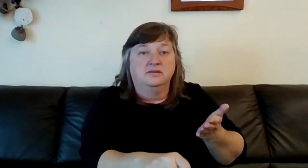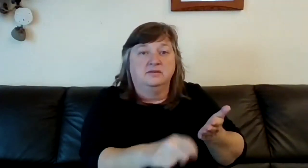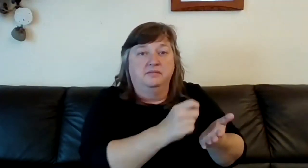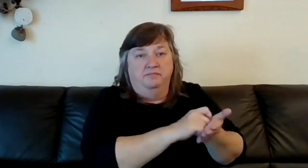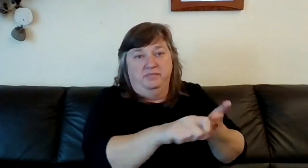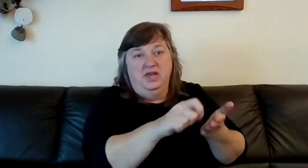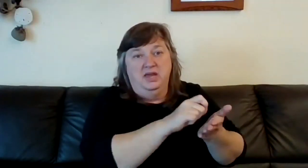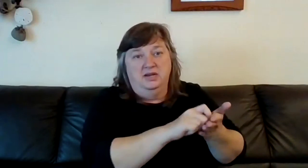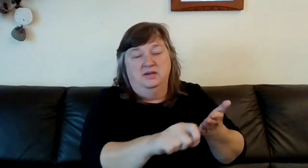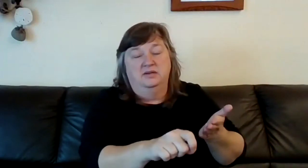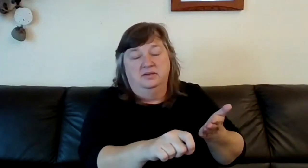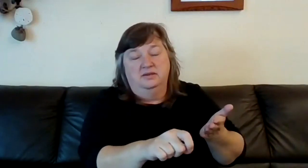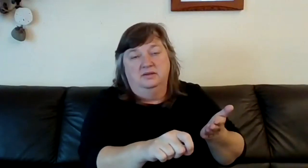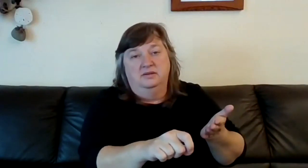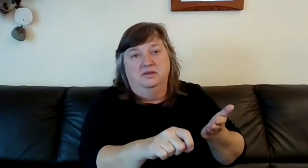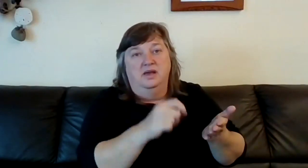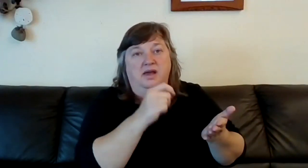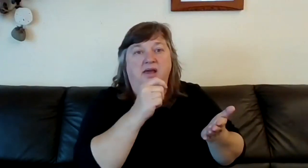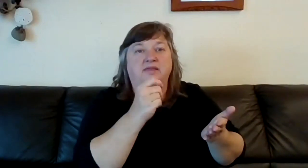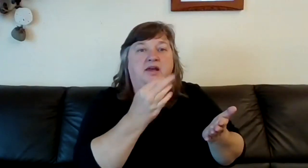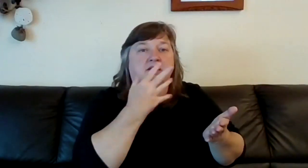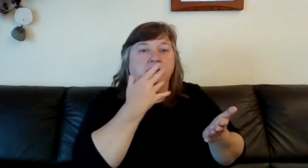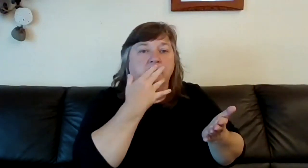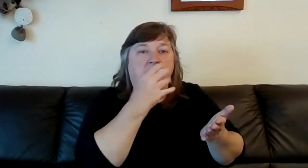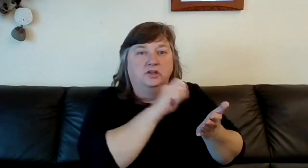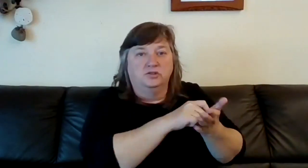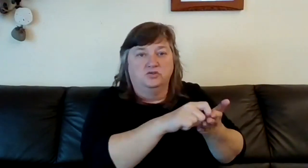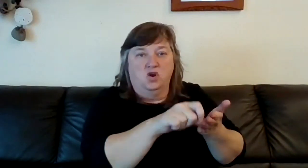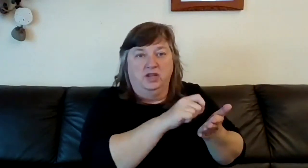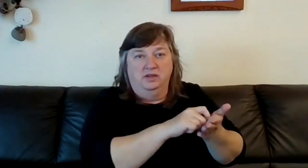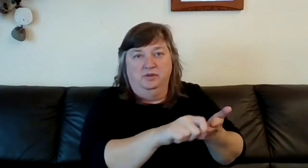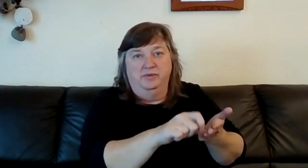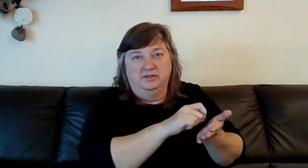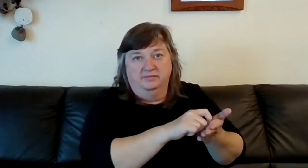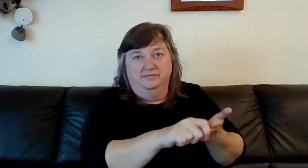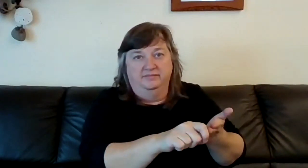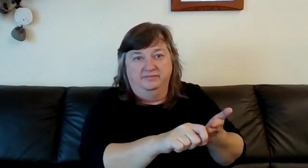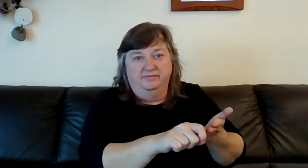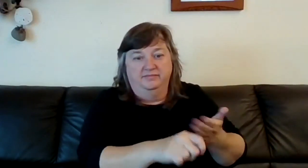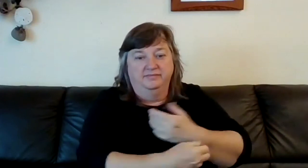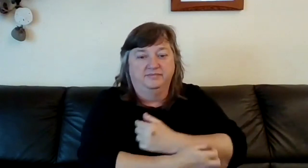pencil, pen, and then color drawing implement.